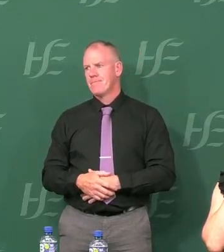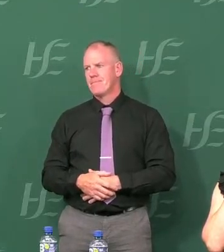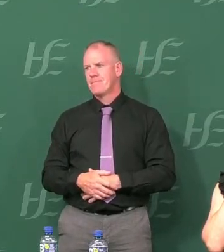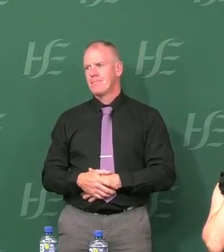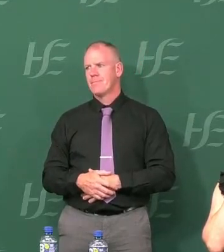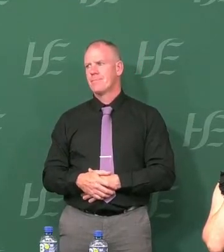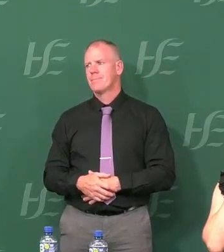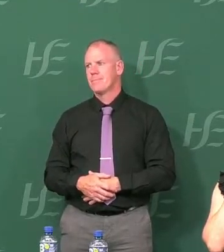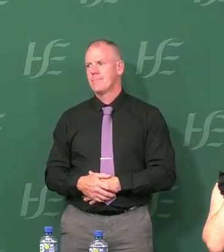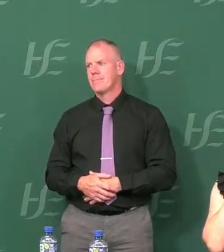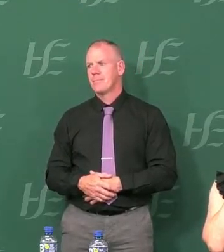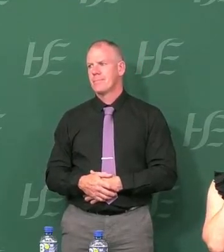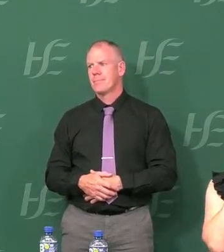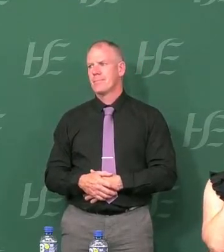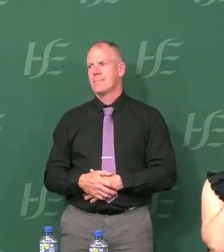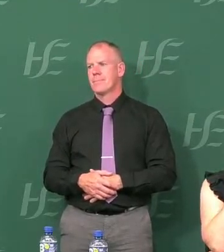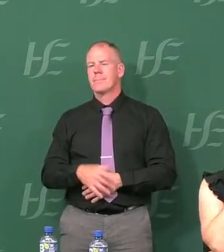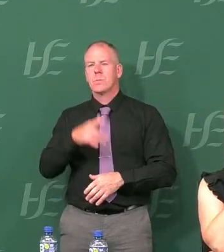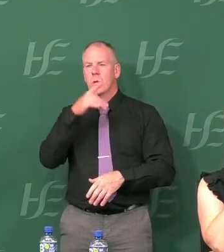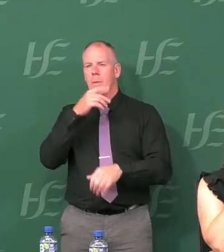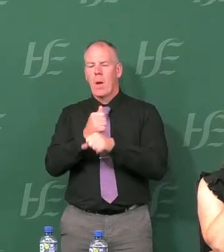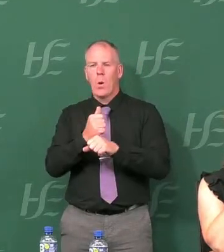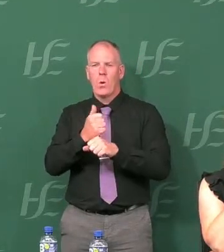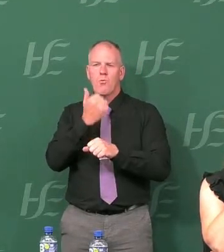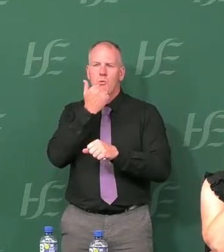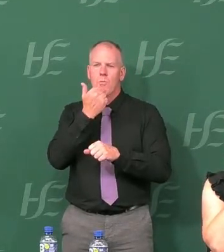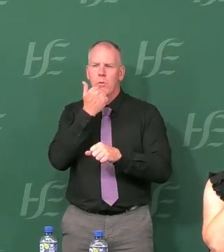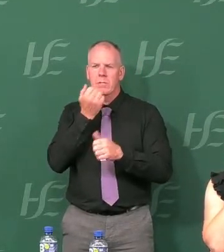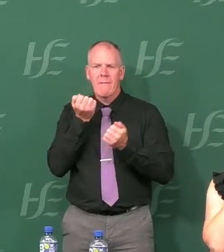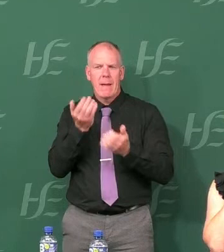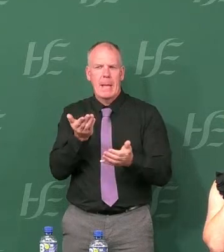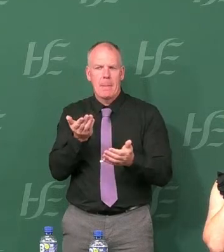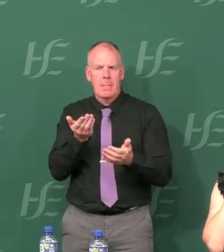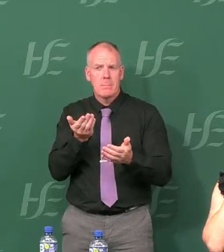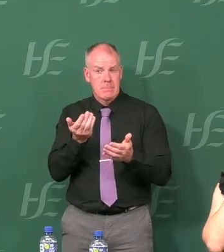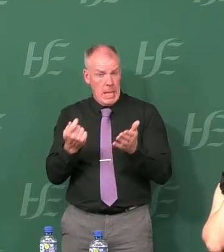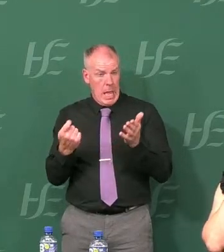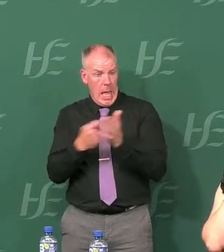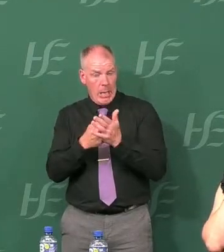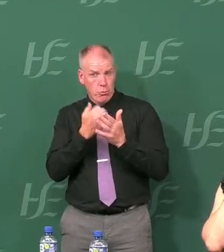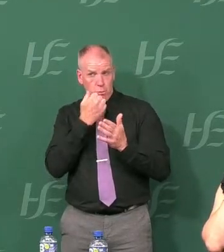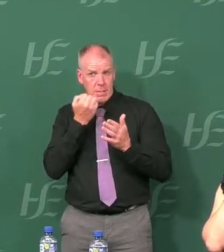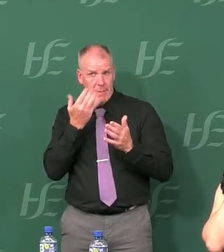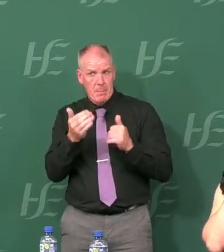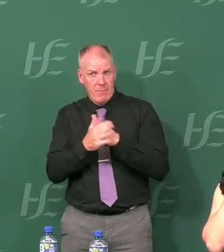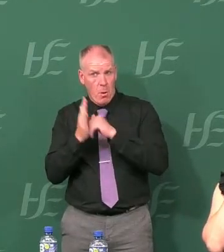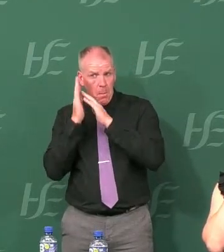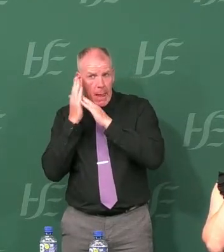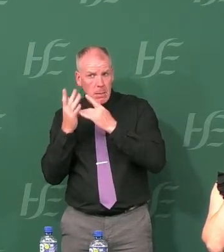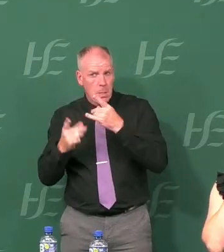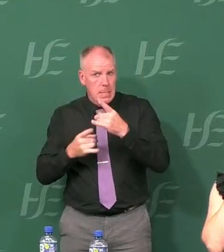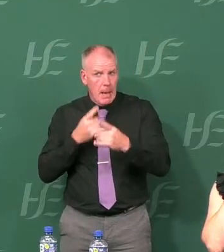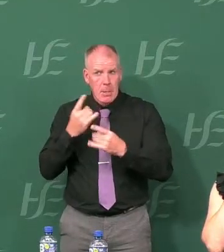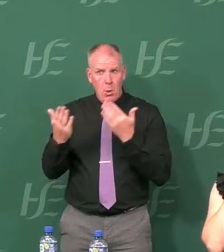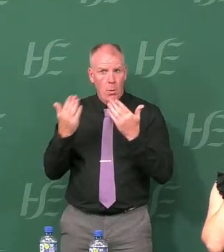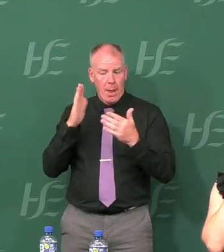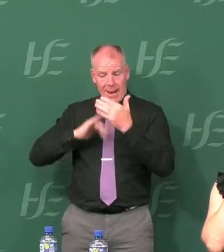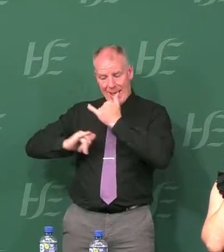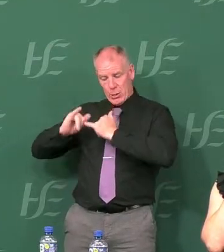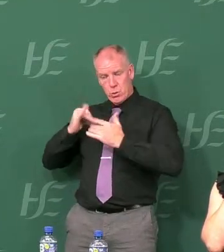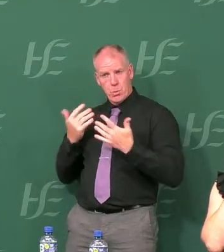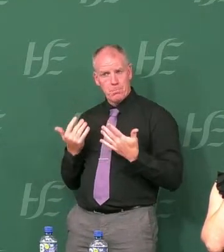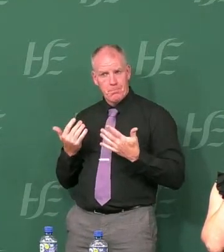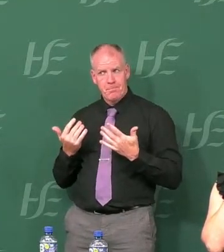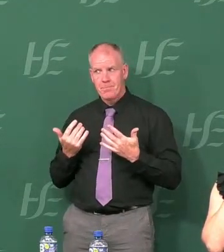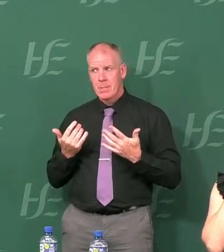I ask as well, just in terms of capacity that's there, how much extra capacity is there with regards or in comparison to last year? And as